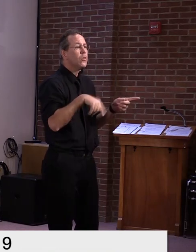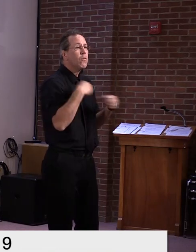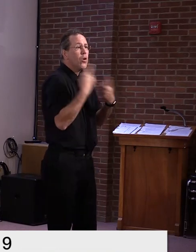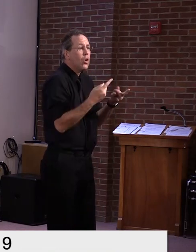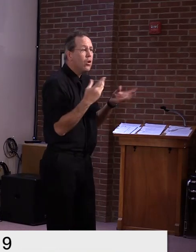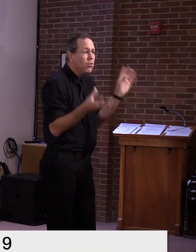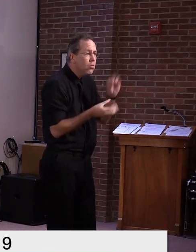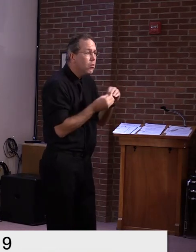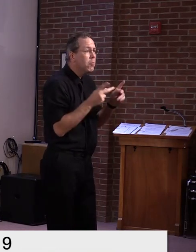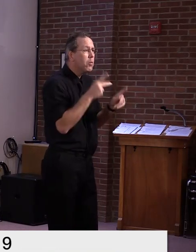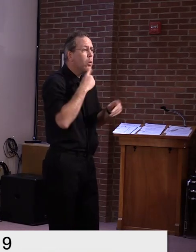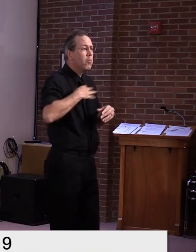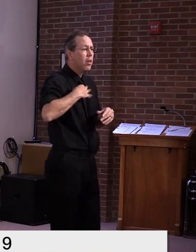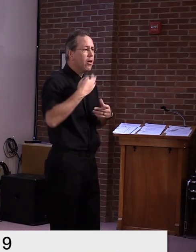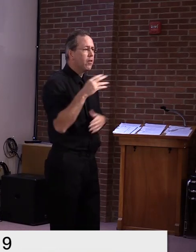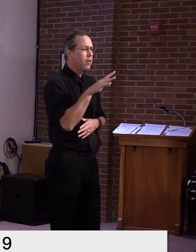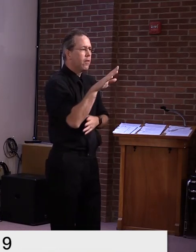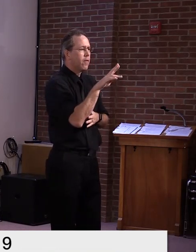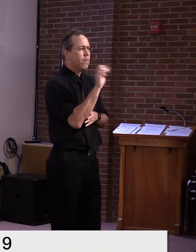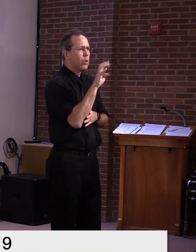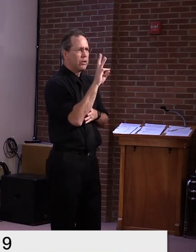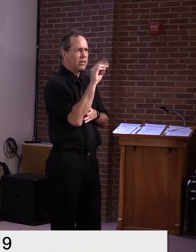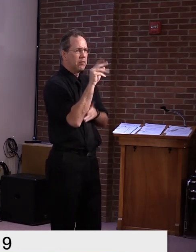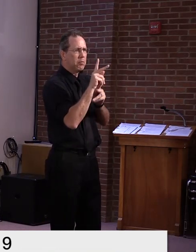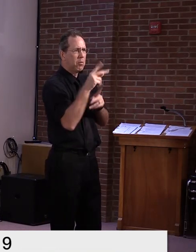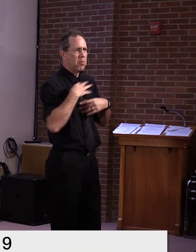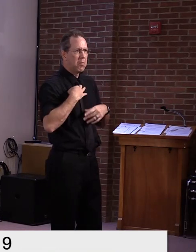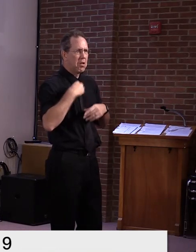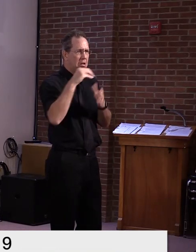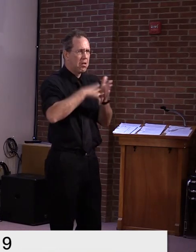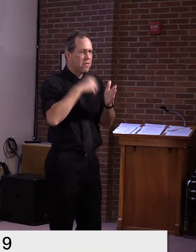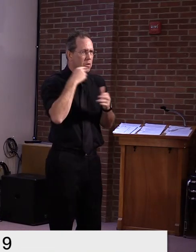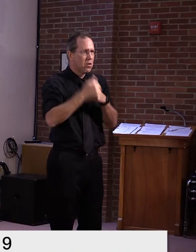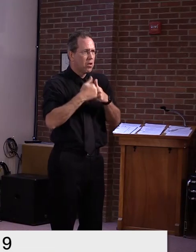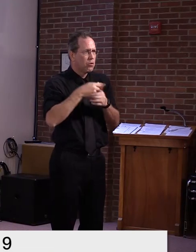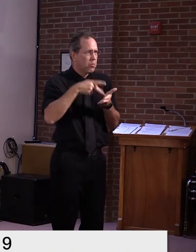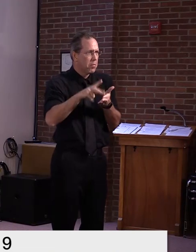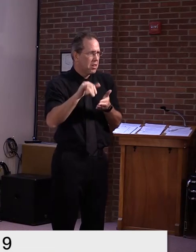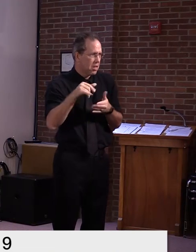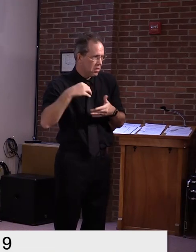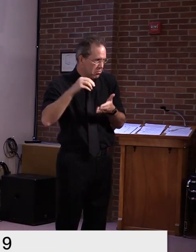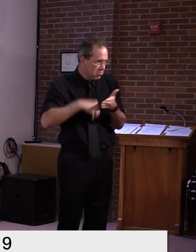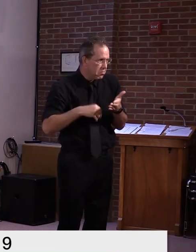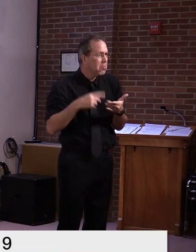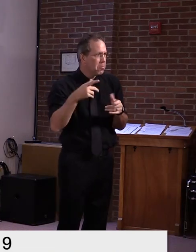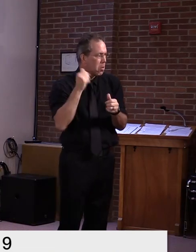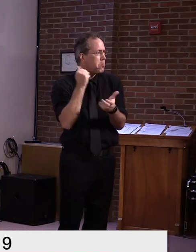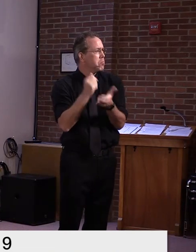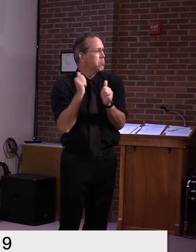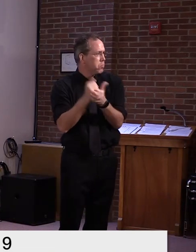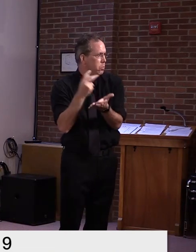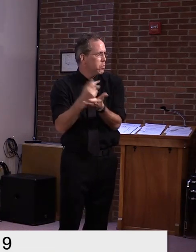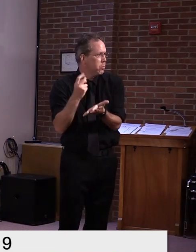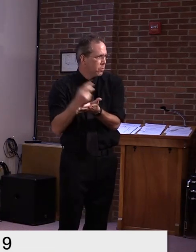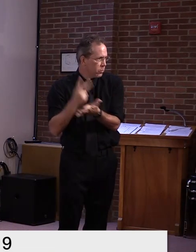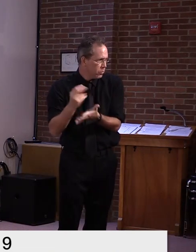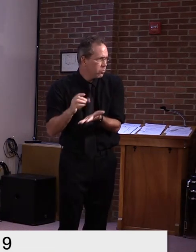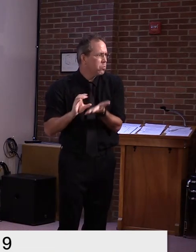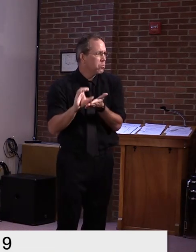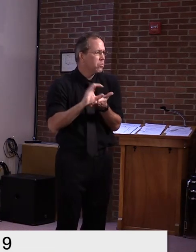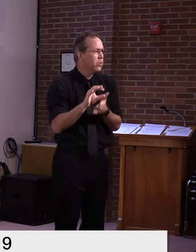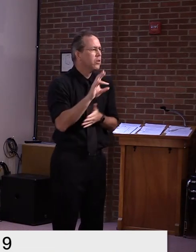460 applications. To date, 70 applicants have met our review criteria for